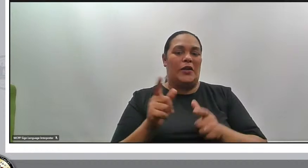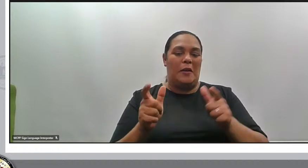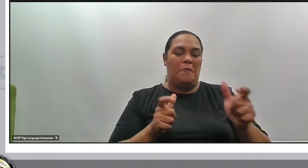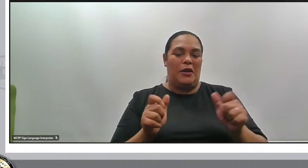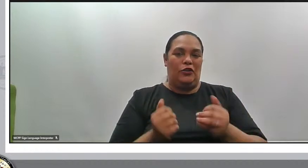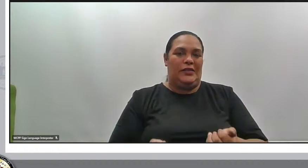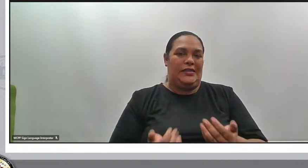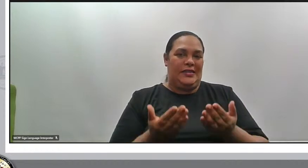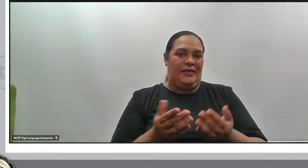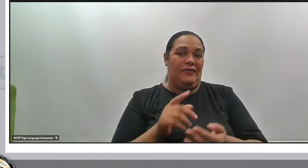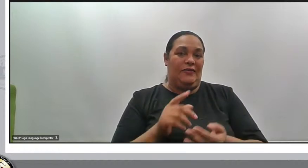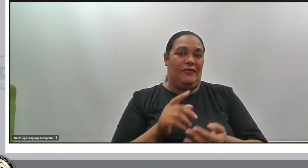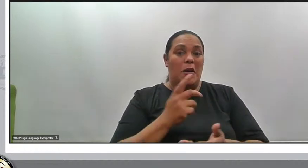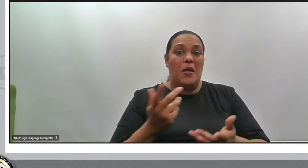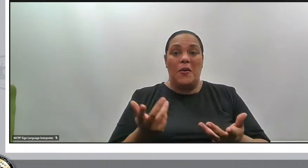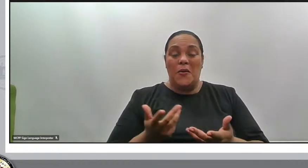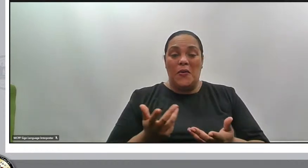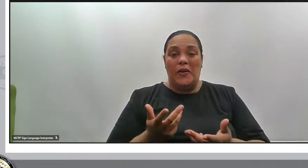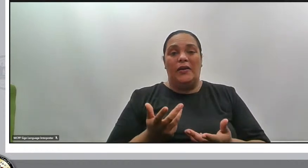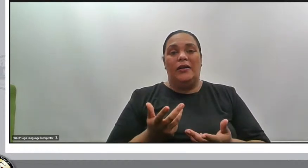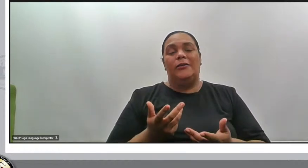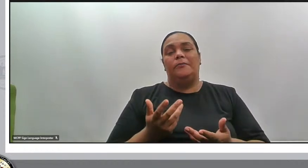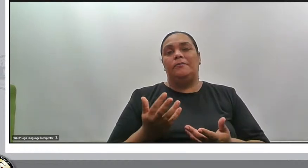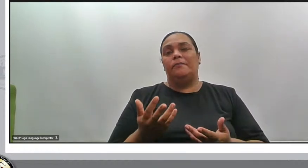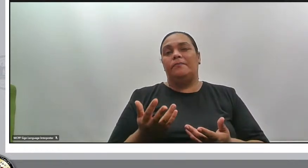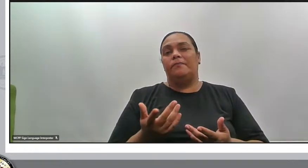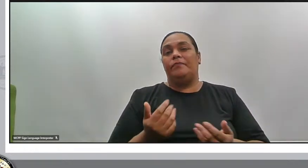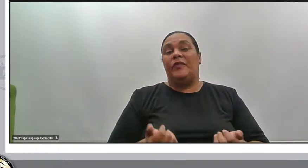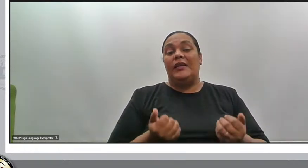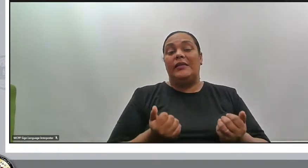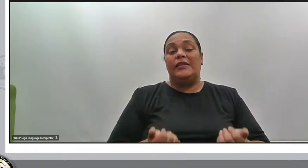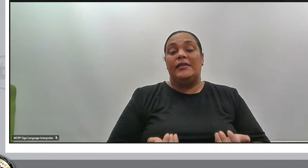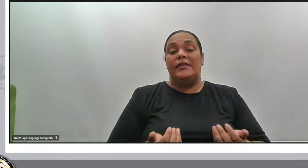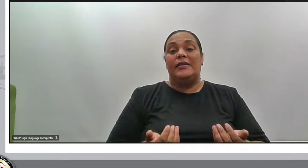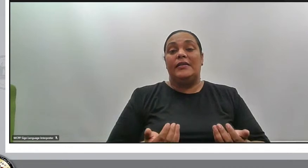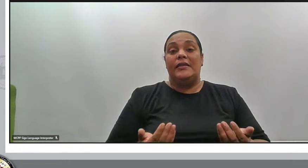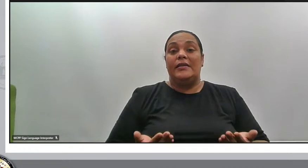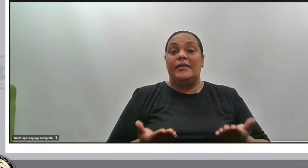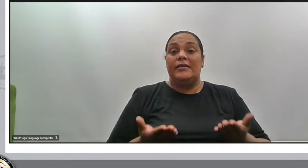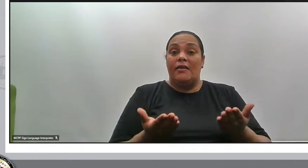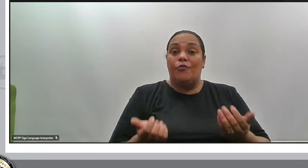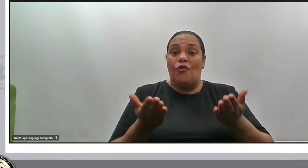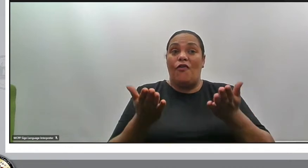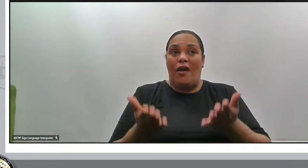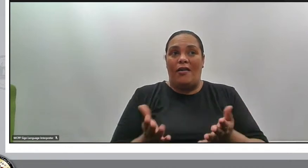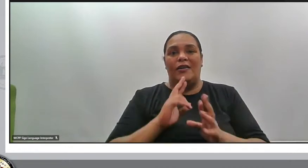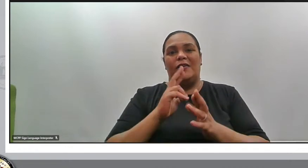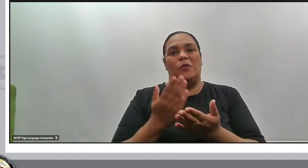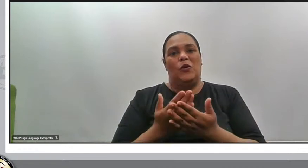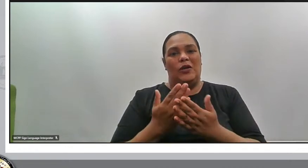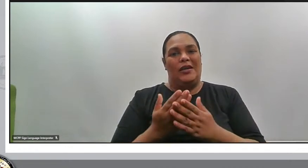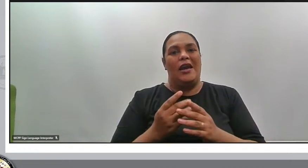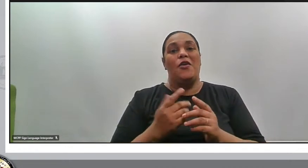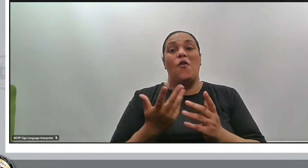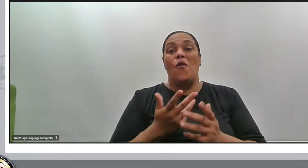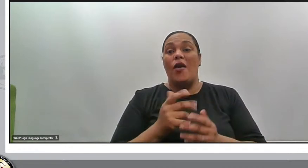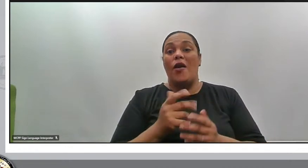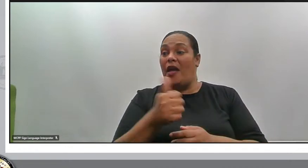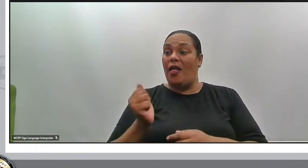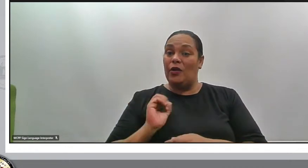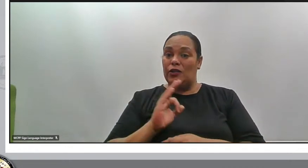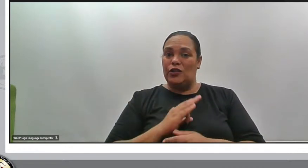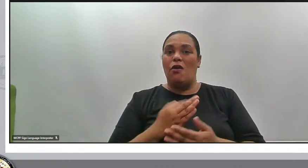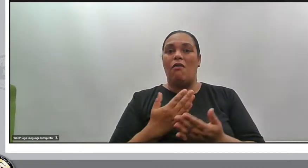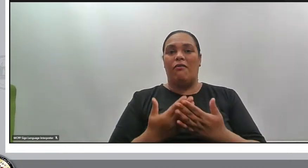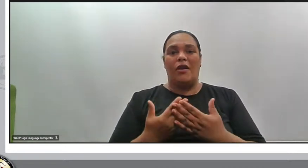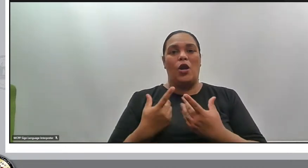service where a service provider can respond while the rest of the WCPP staff is